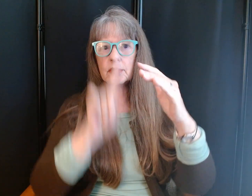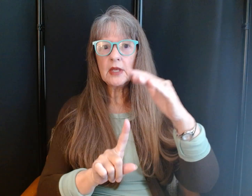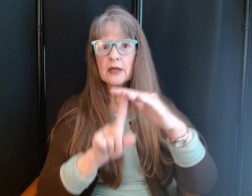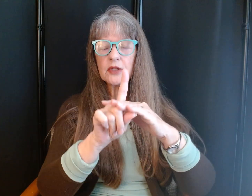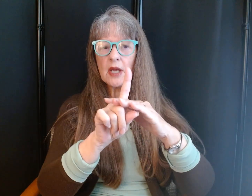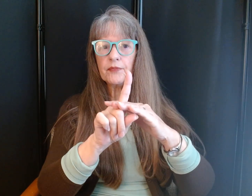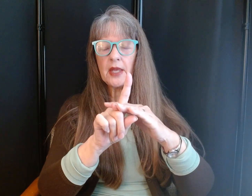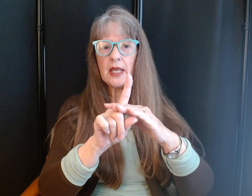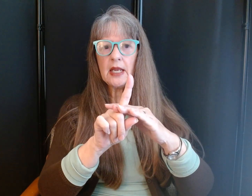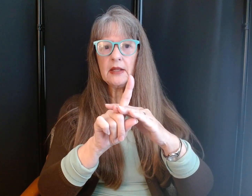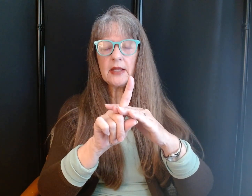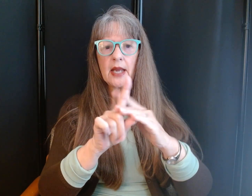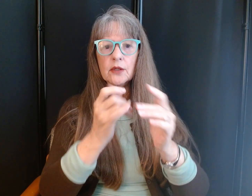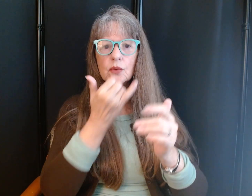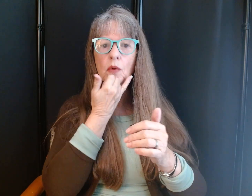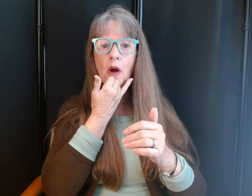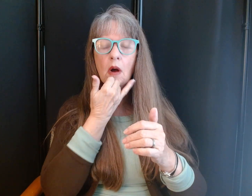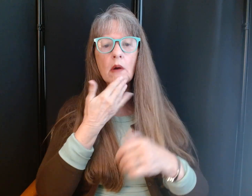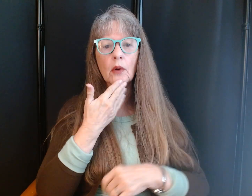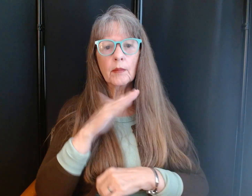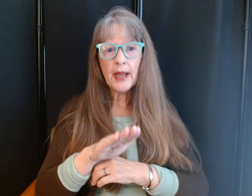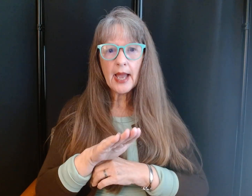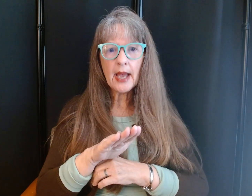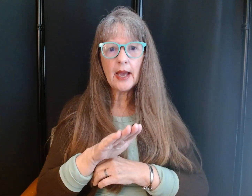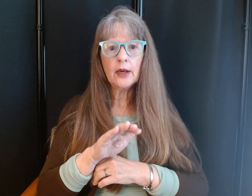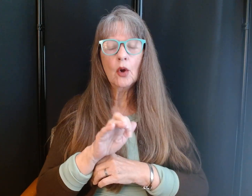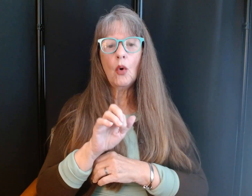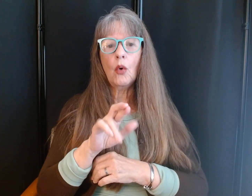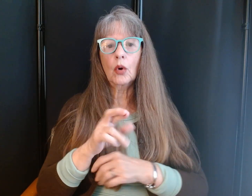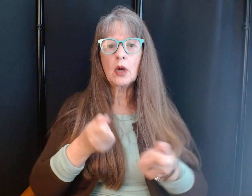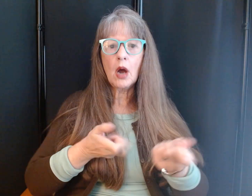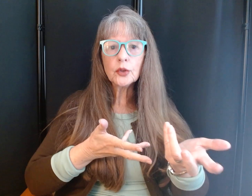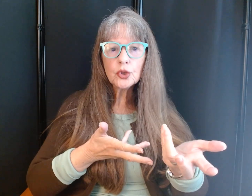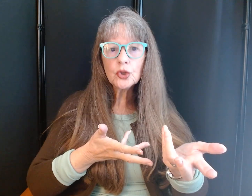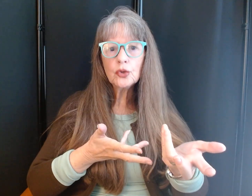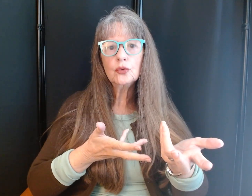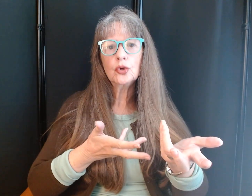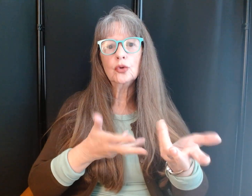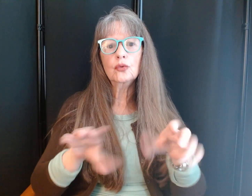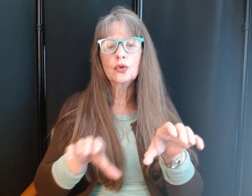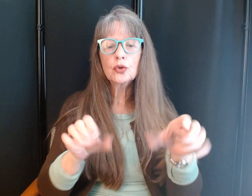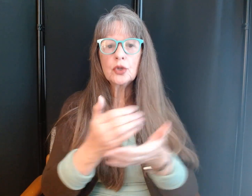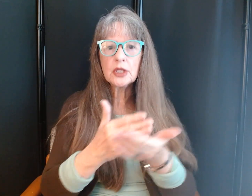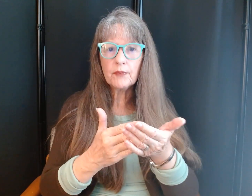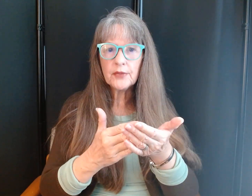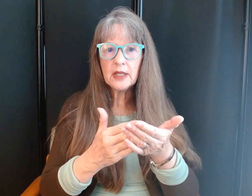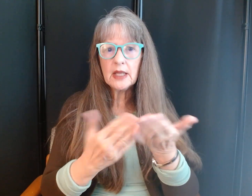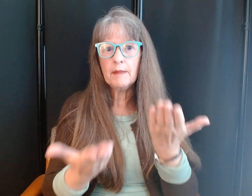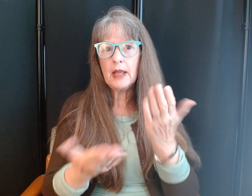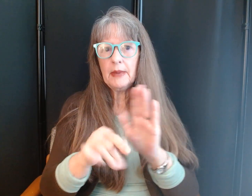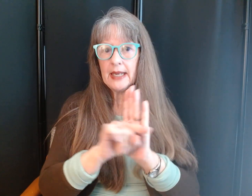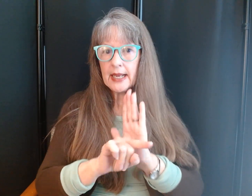think of something that is wrong or bad or causes you to do something that may be